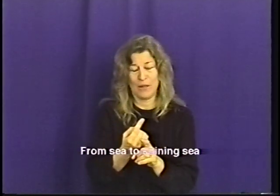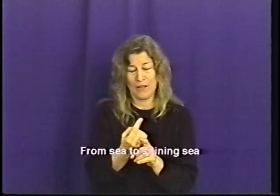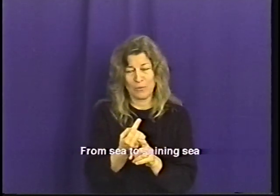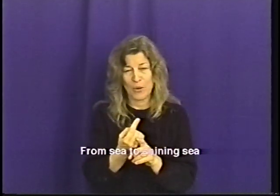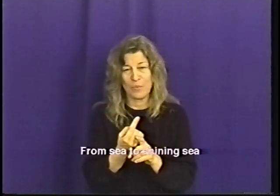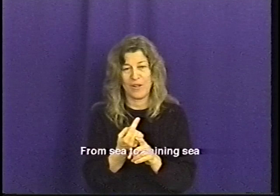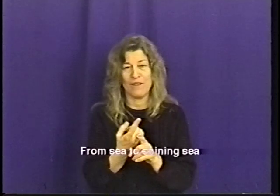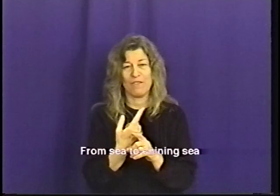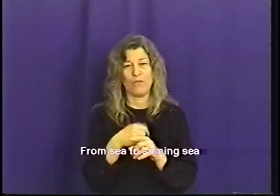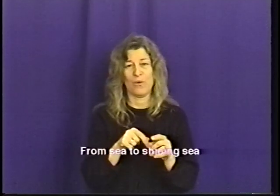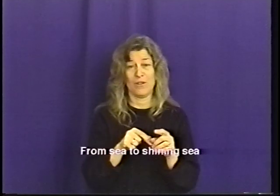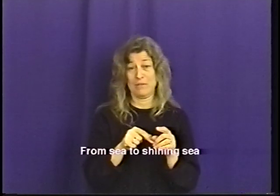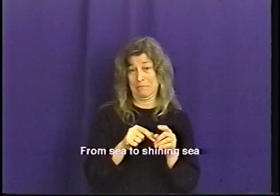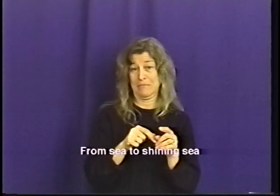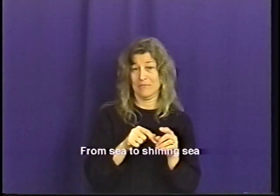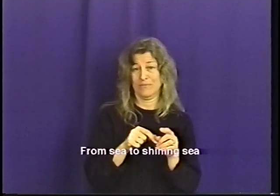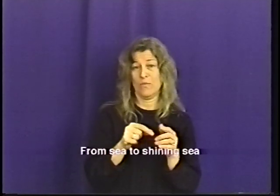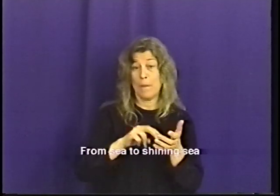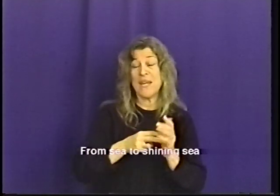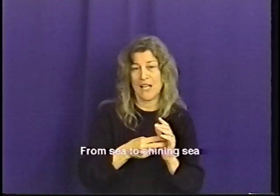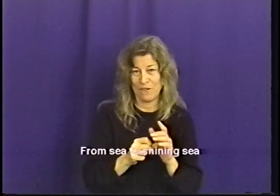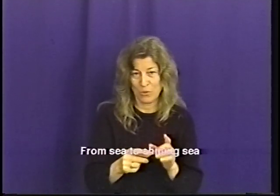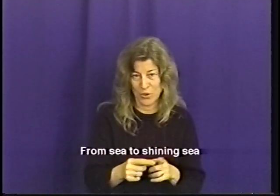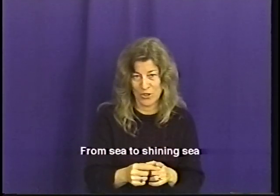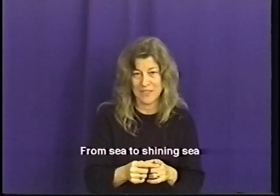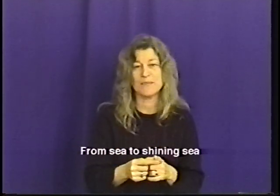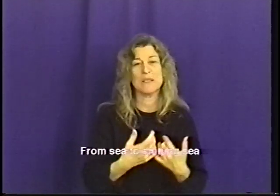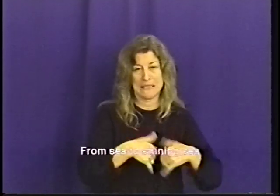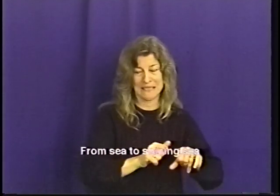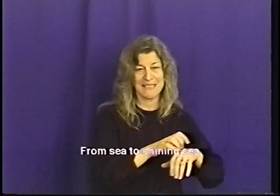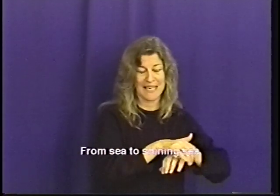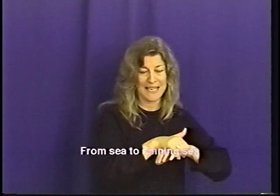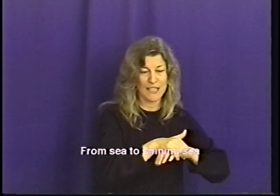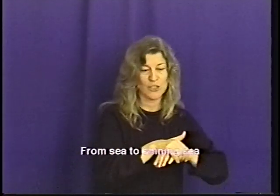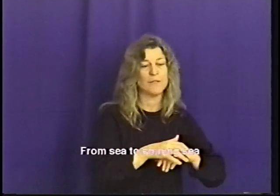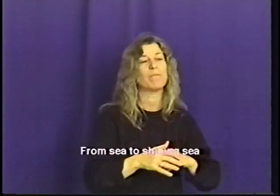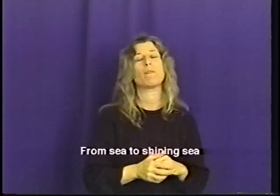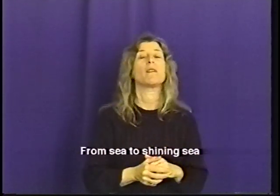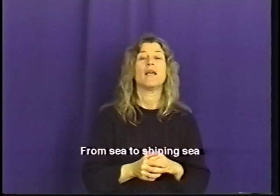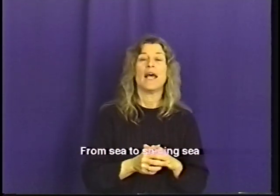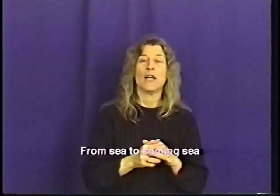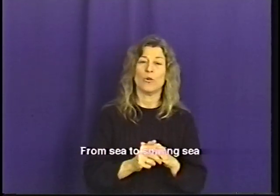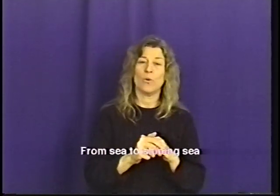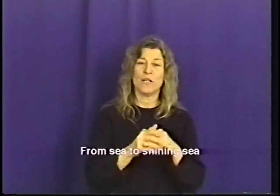and appropriate for the meaning of the words, but still stay in English. You're going to